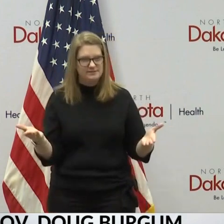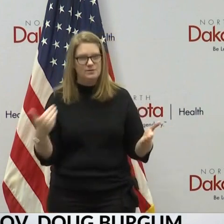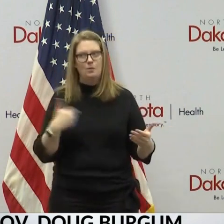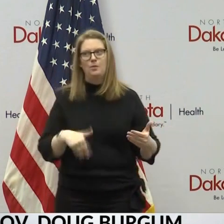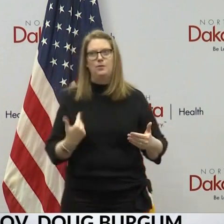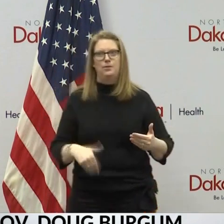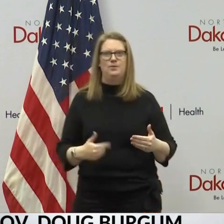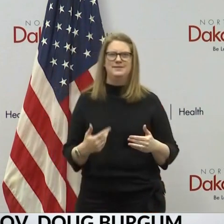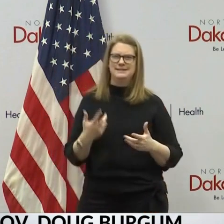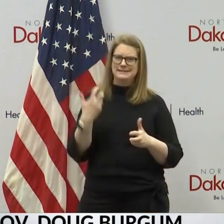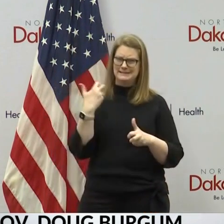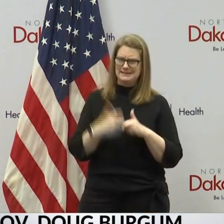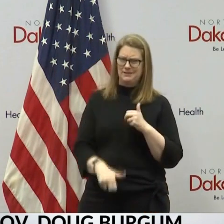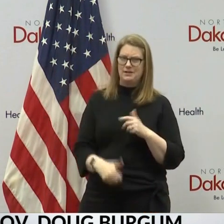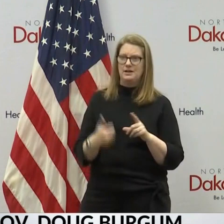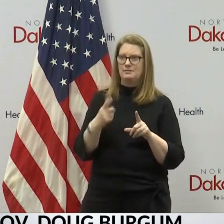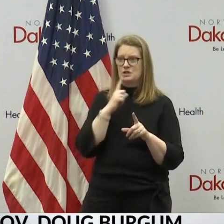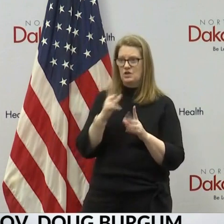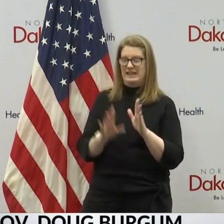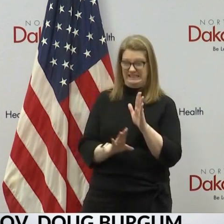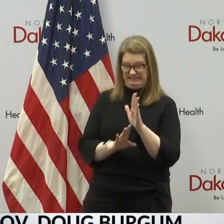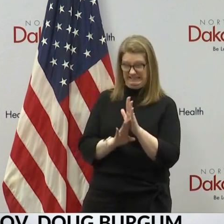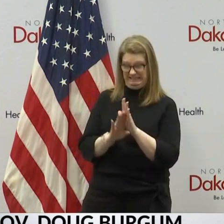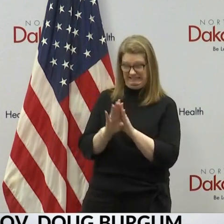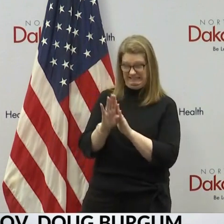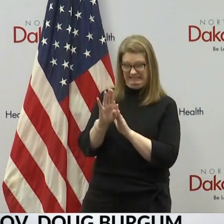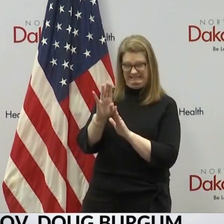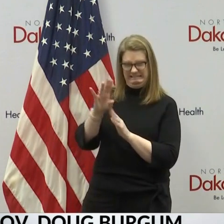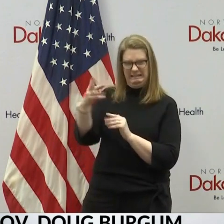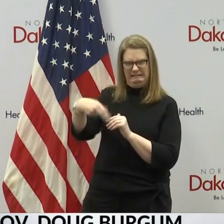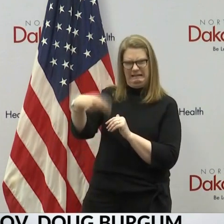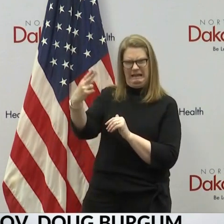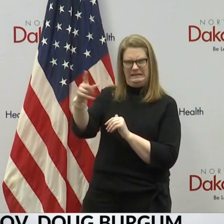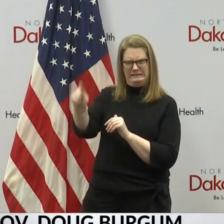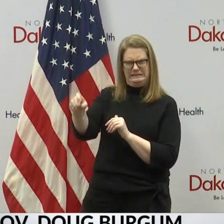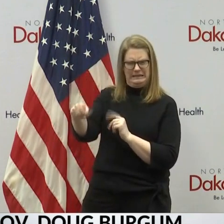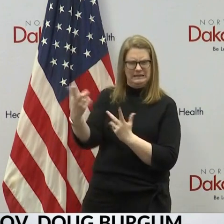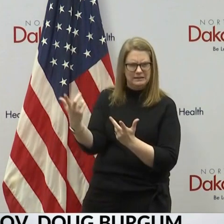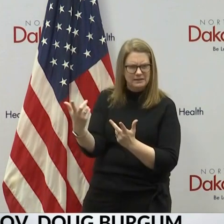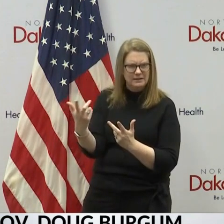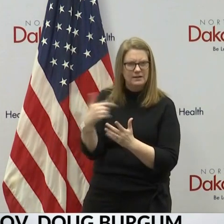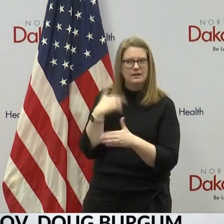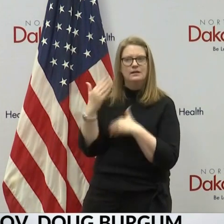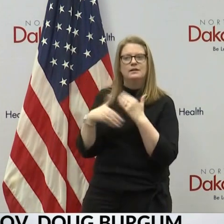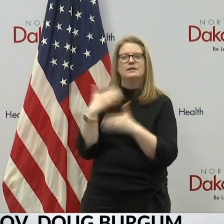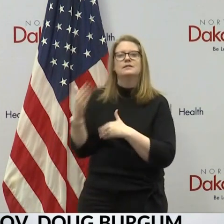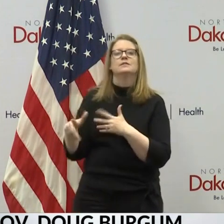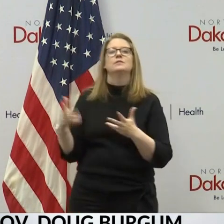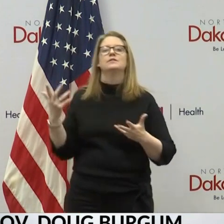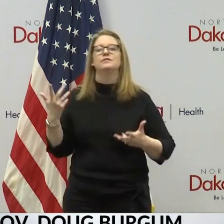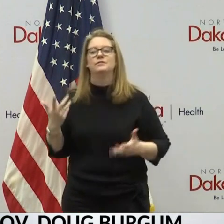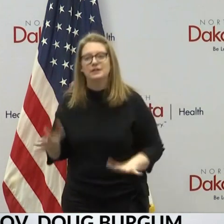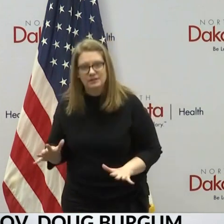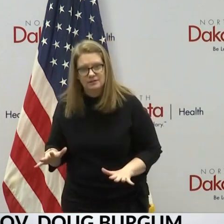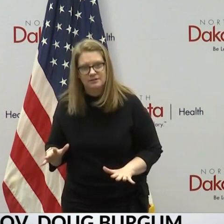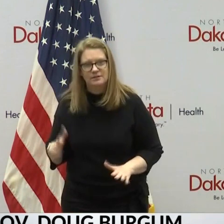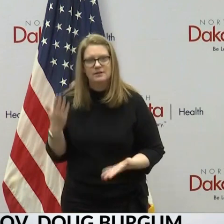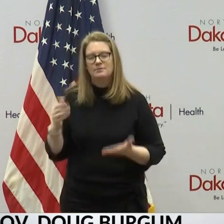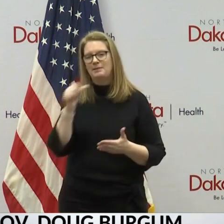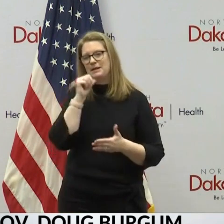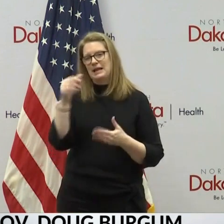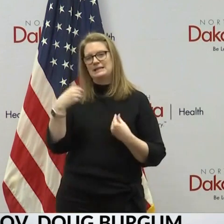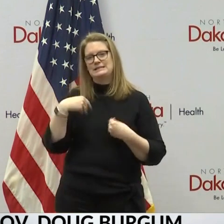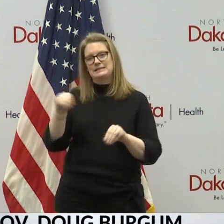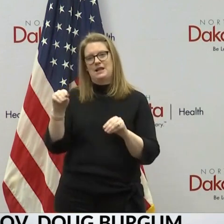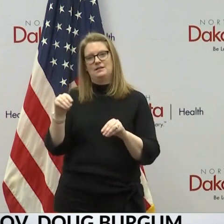probably ramped up production to meet, the highest peak need they ever have. And then when we get through the backside of this thing, they might not sell a roll of toilet